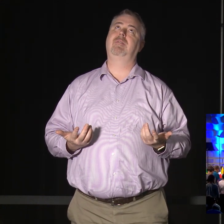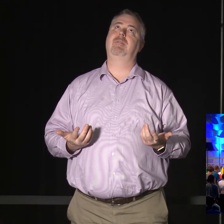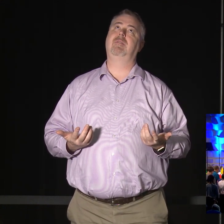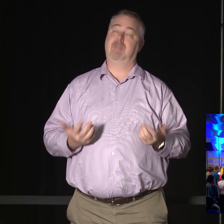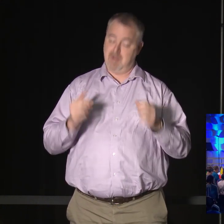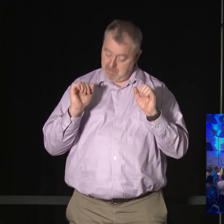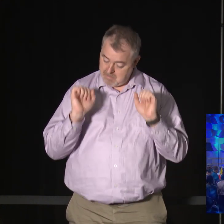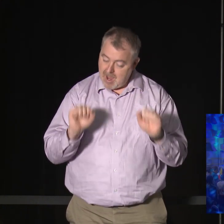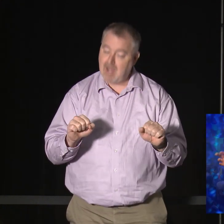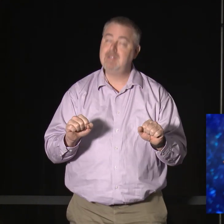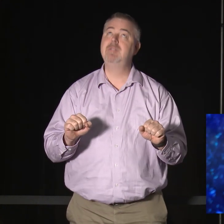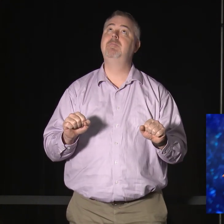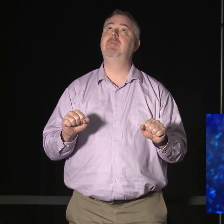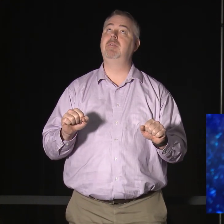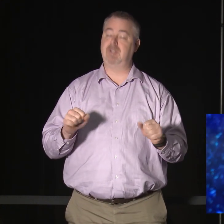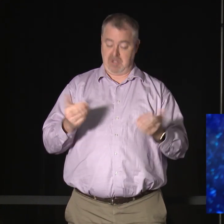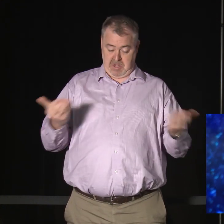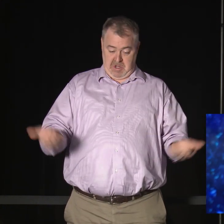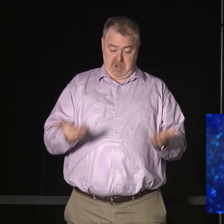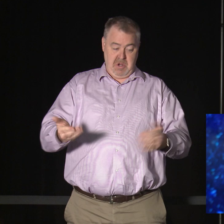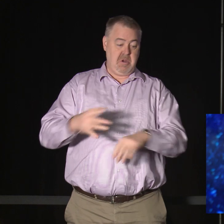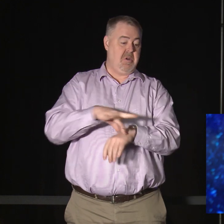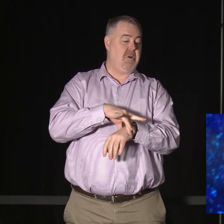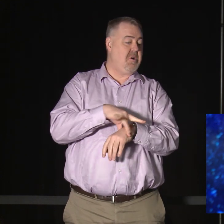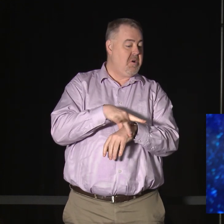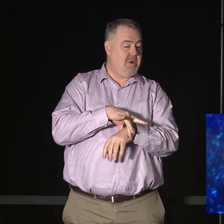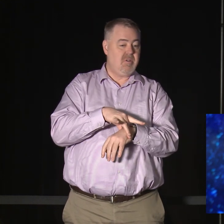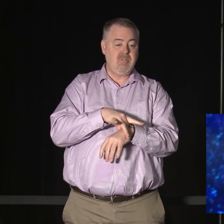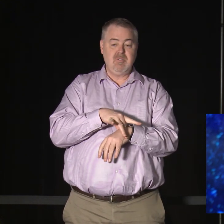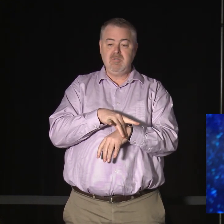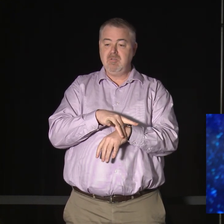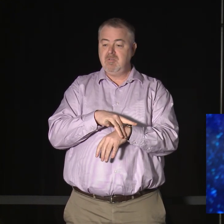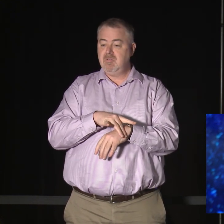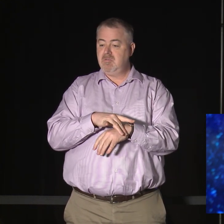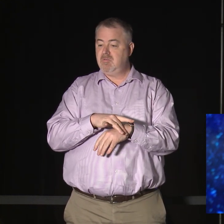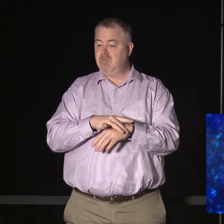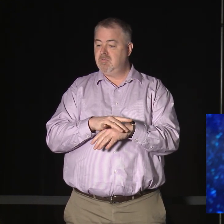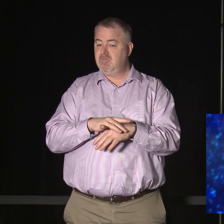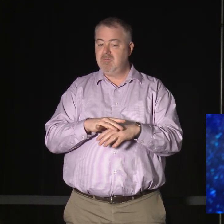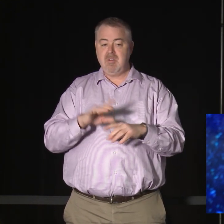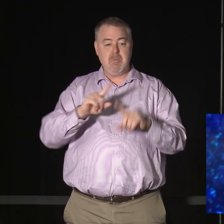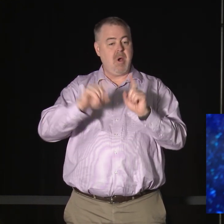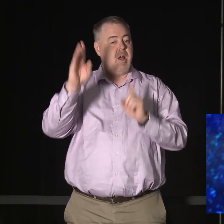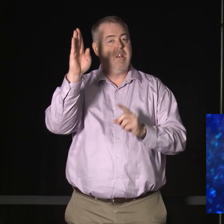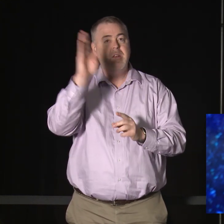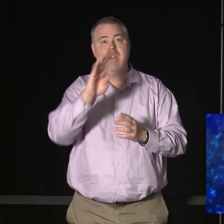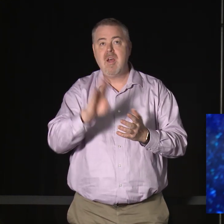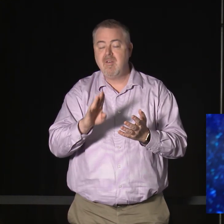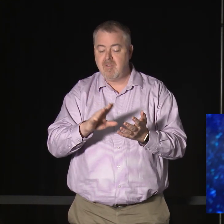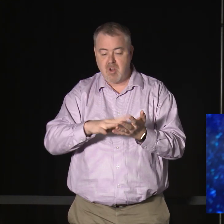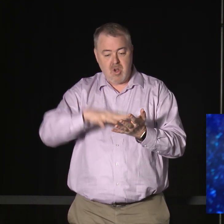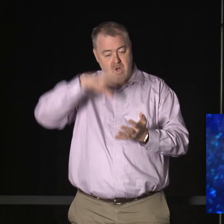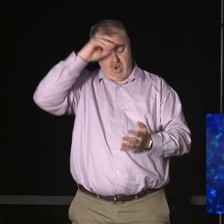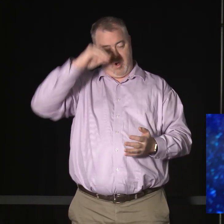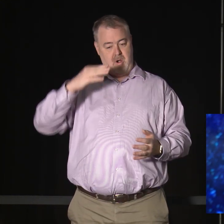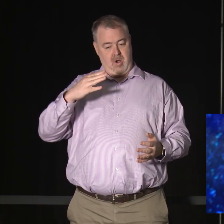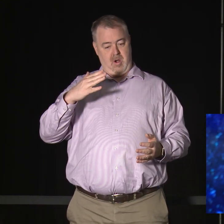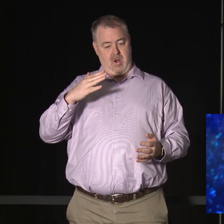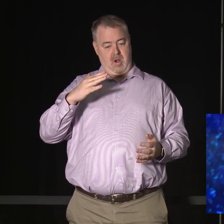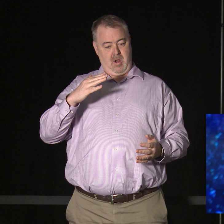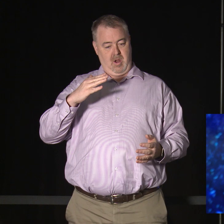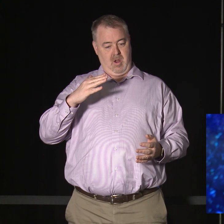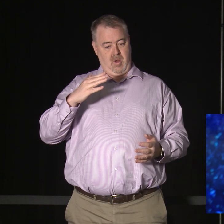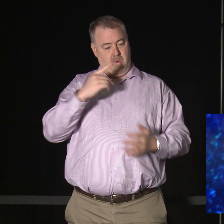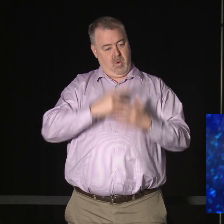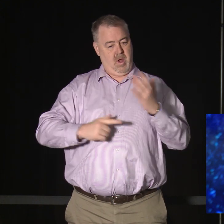It's possible for us to exist here on this earth without ever discovering our purpose. Lord, tonight, our